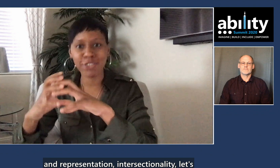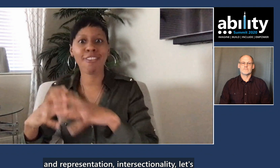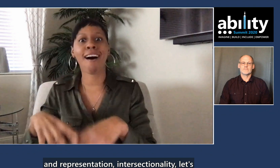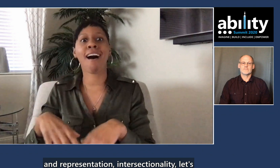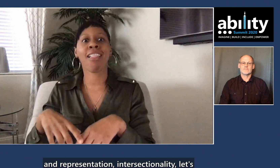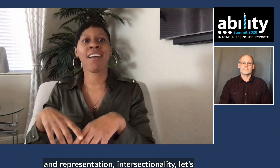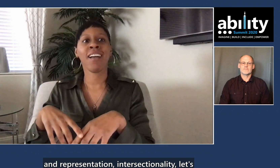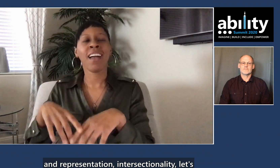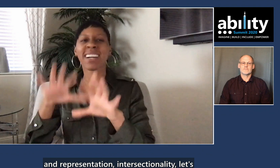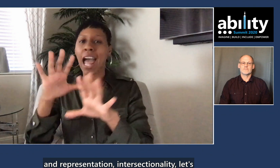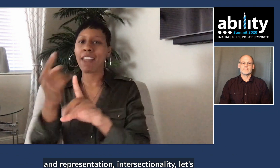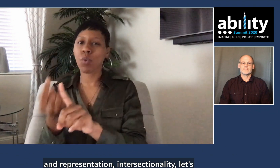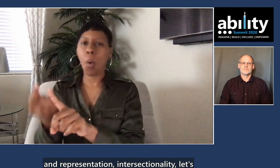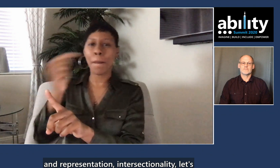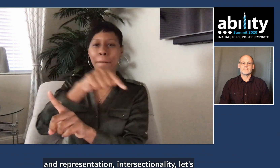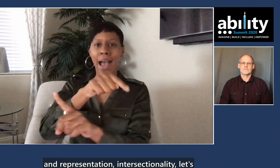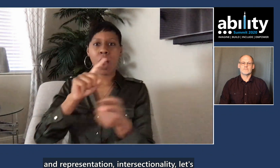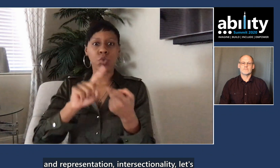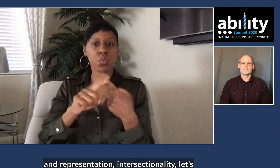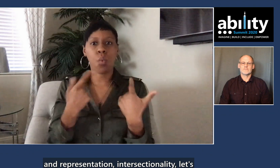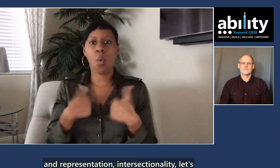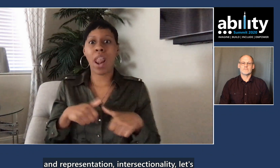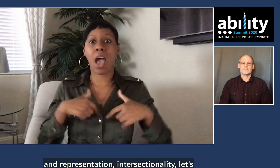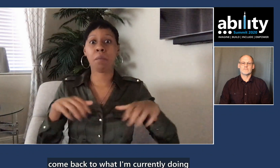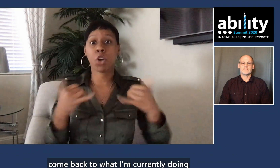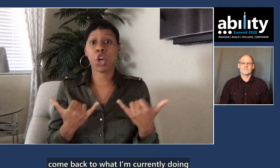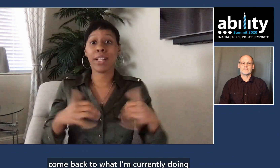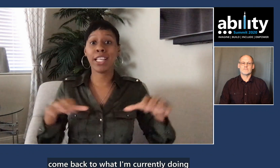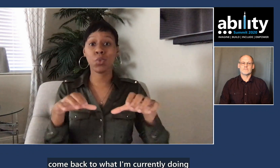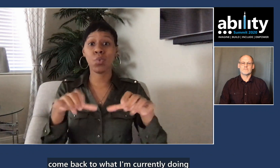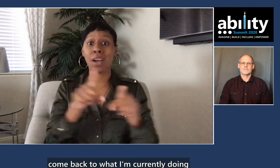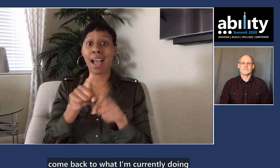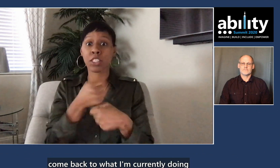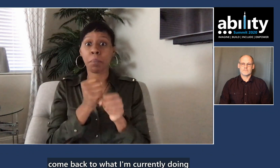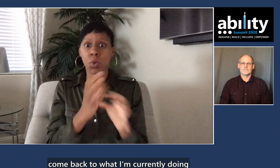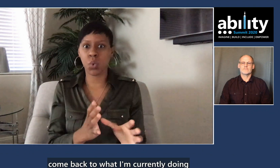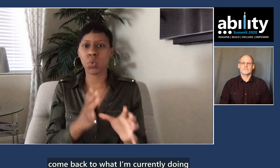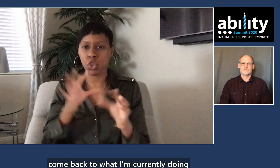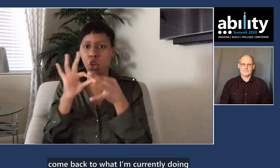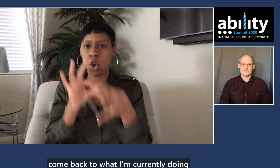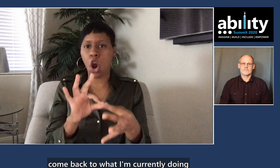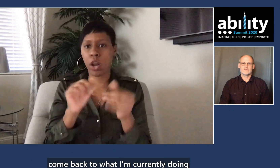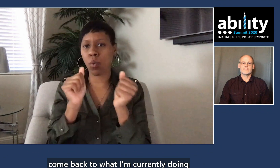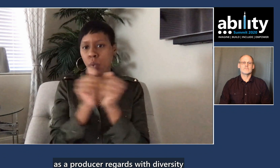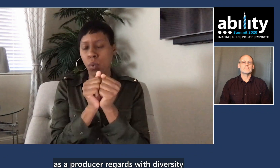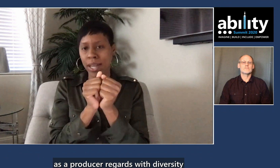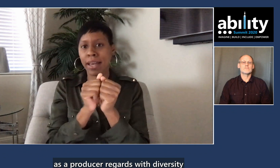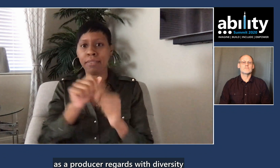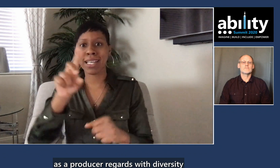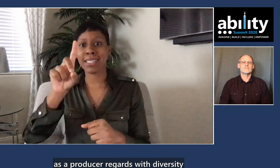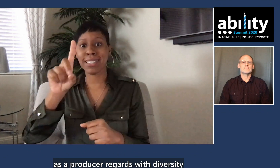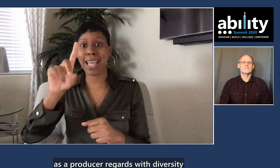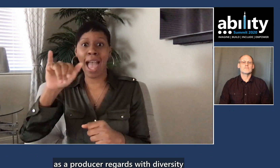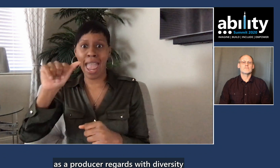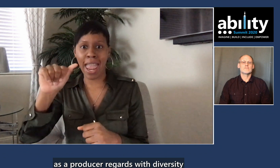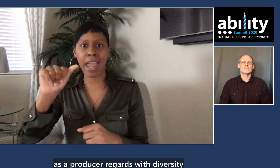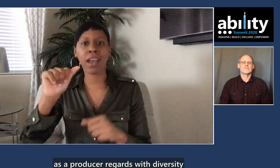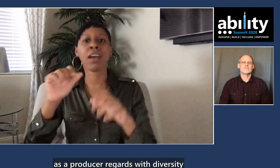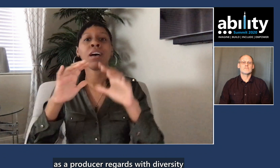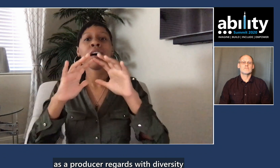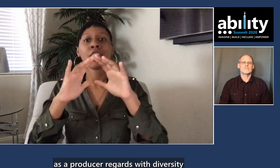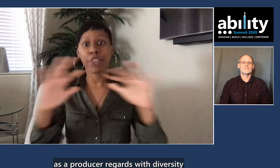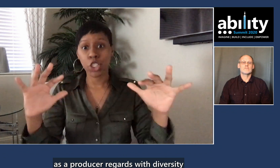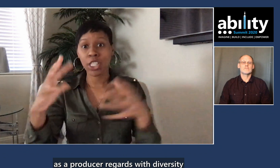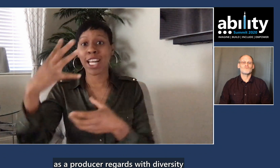and representation and intersectionality, let's go back to what I'm currently doing as a producer